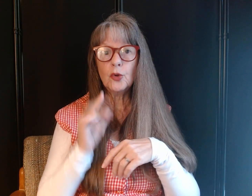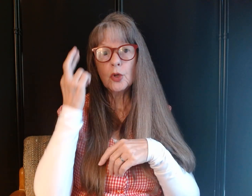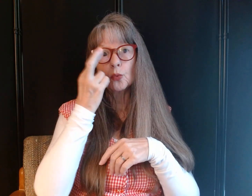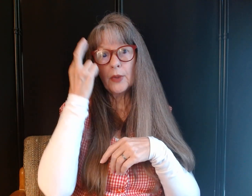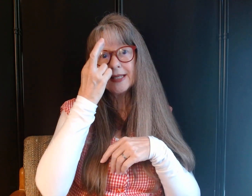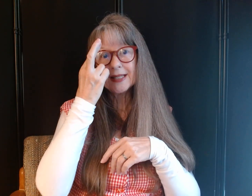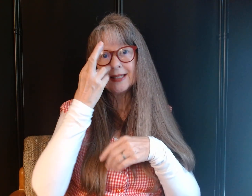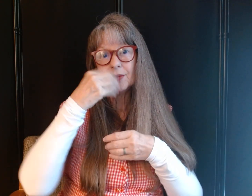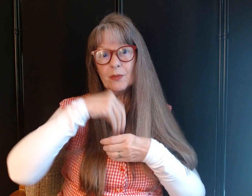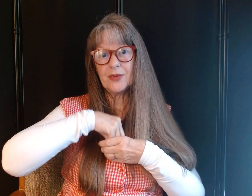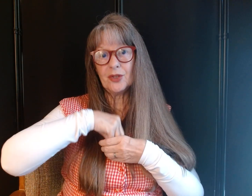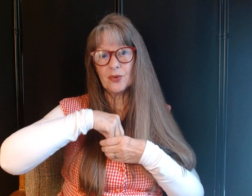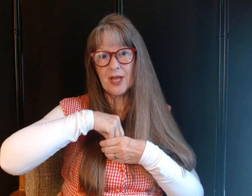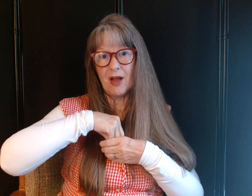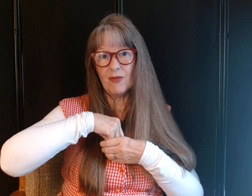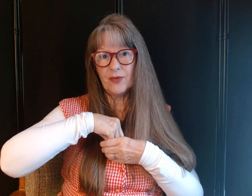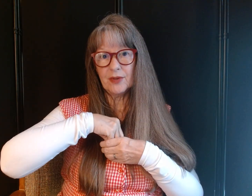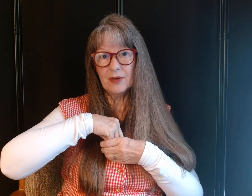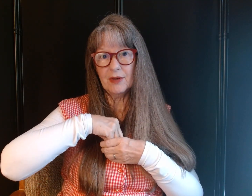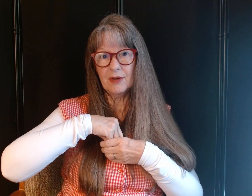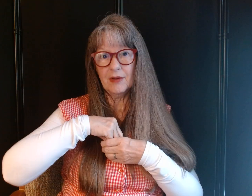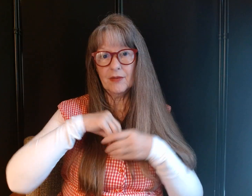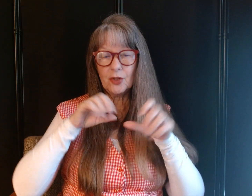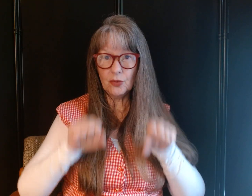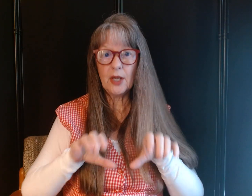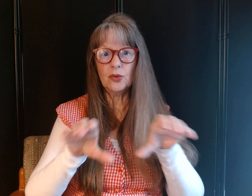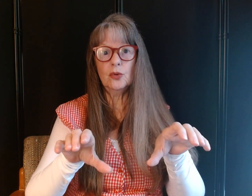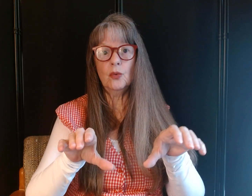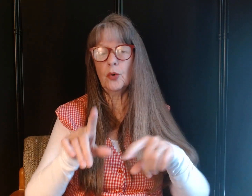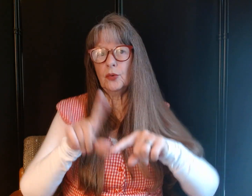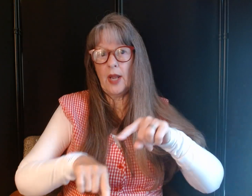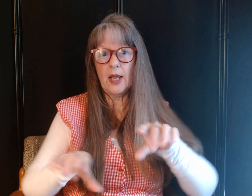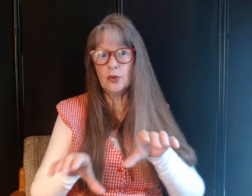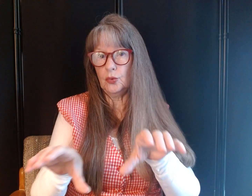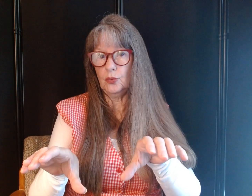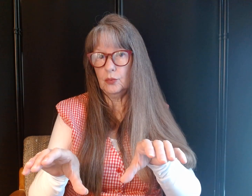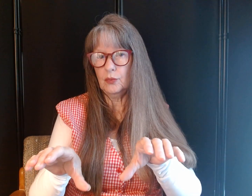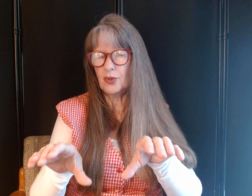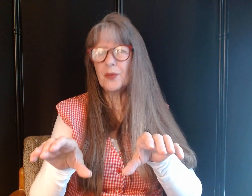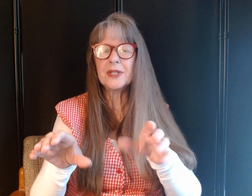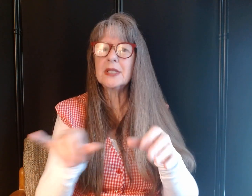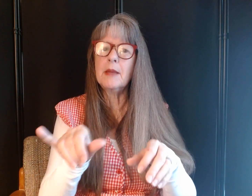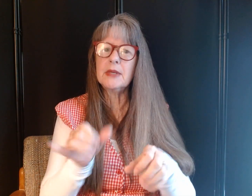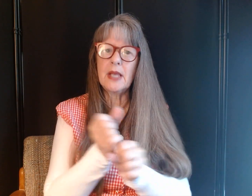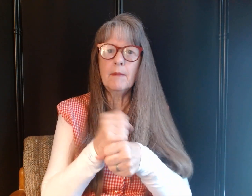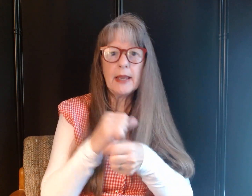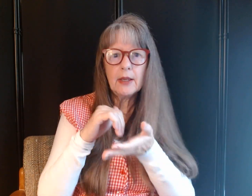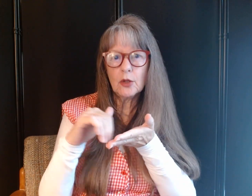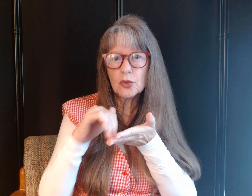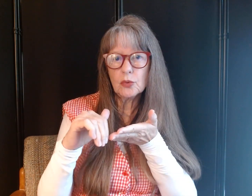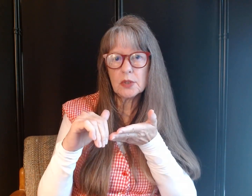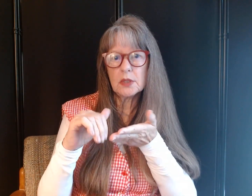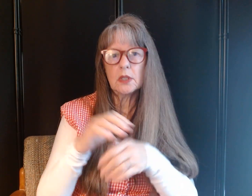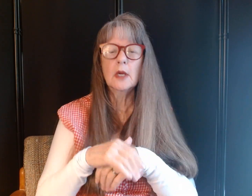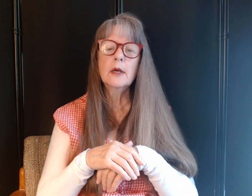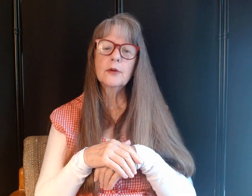can reason within yourself that you can do or you can't do. So it's the same as like making excuses.